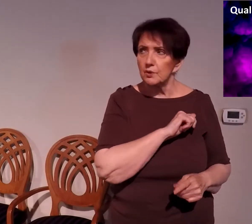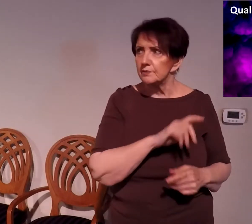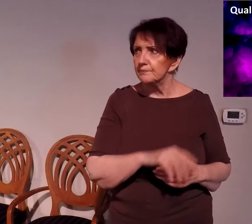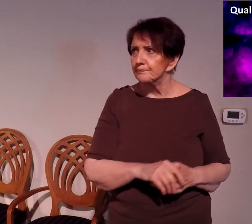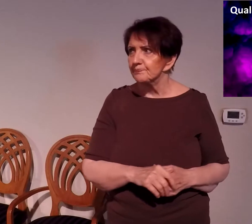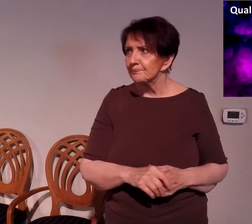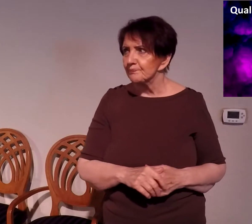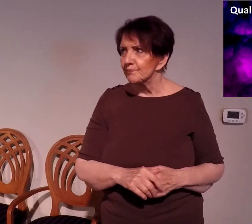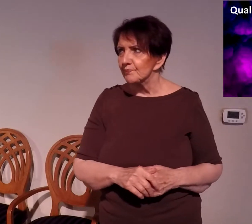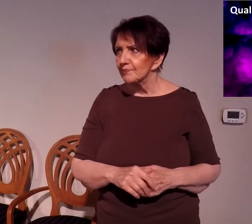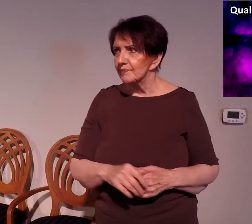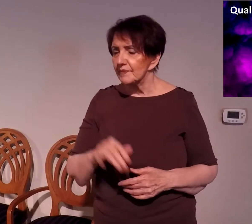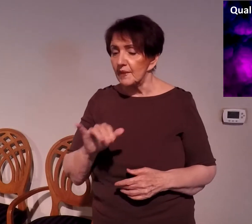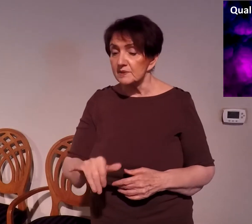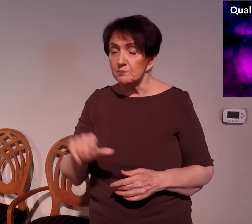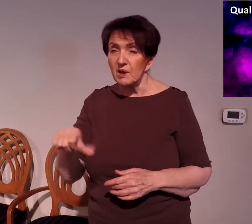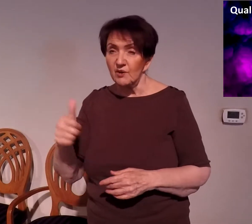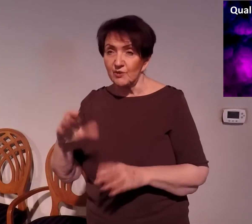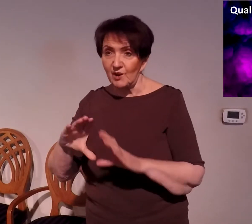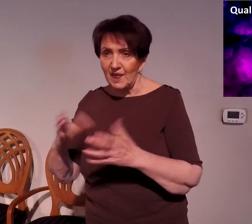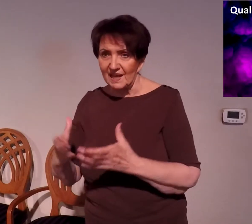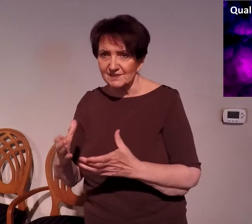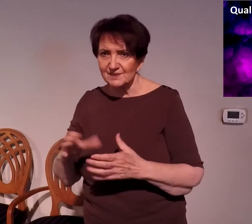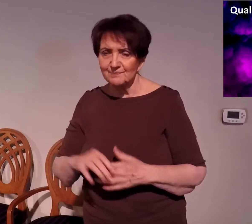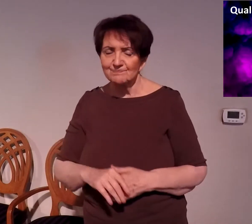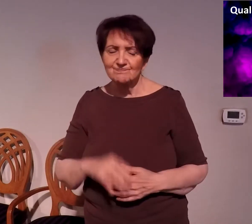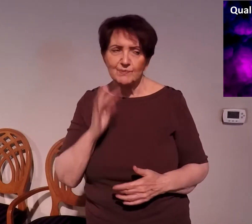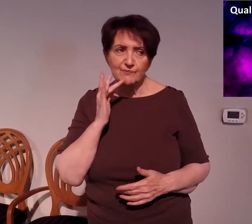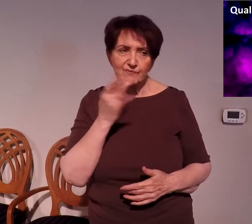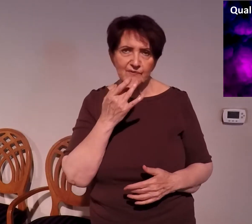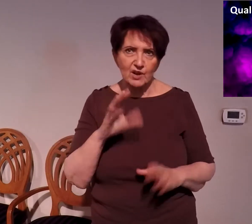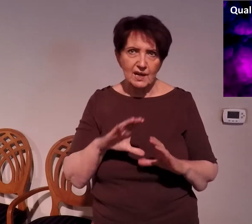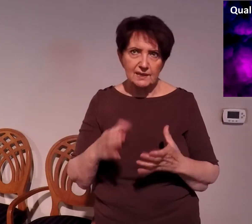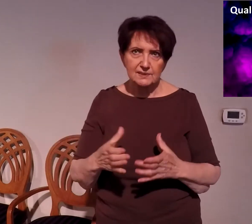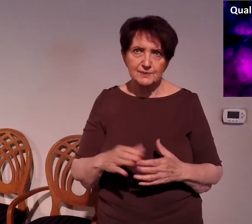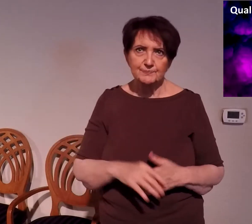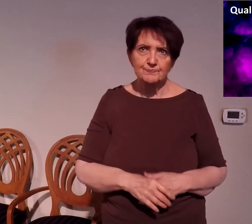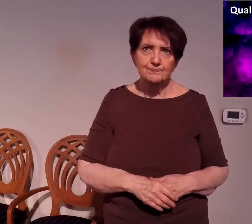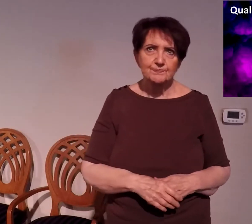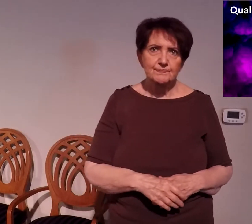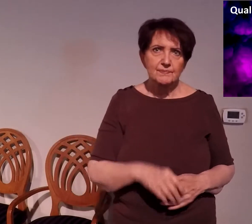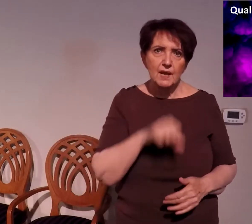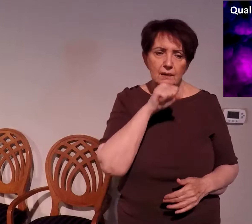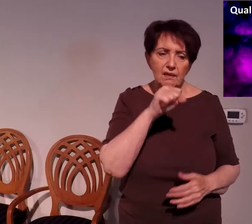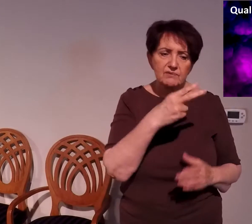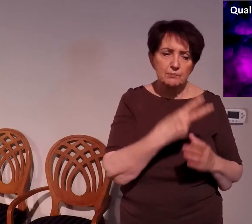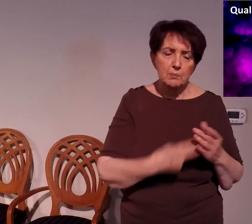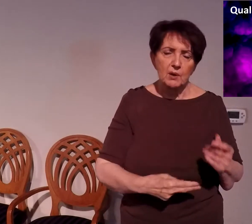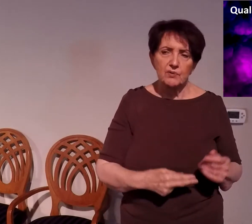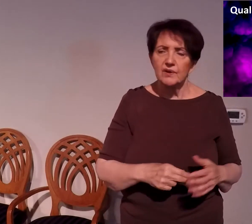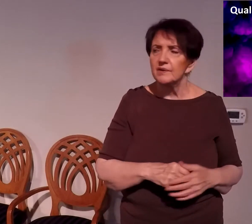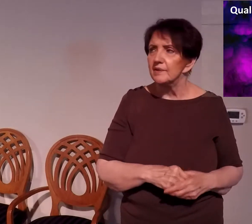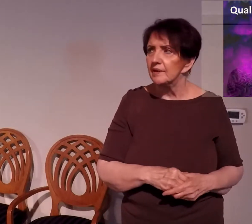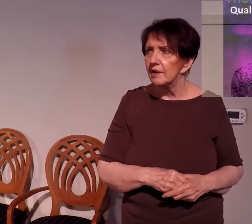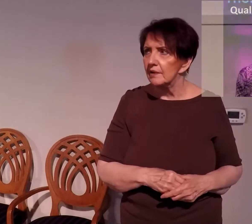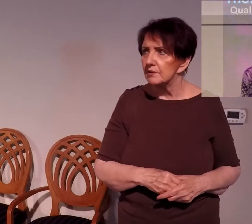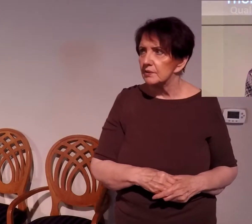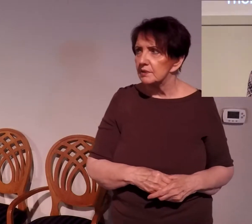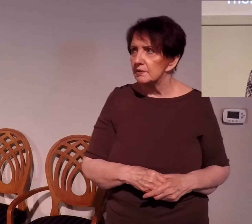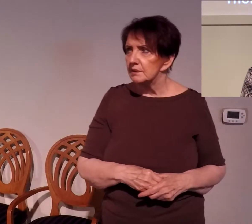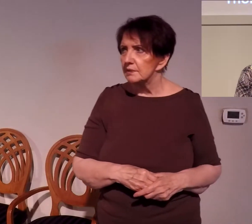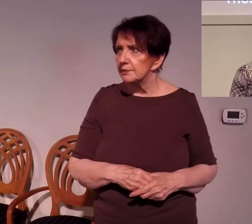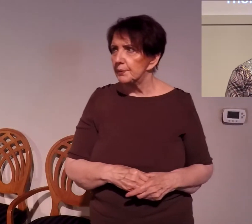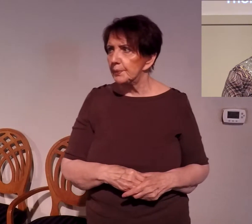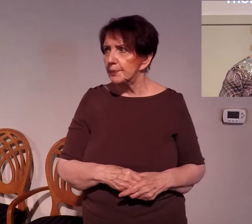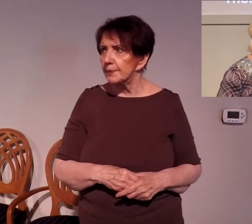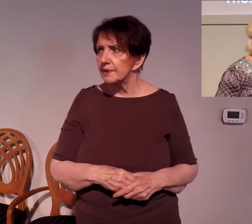class, Thomas Troward class. One of my favorite classes, actually, I love both of these classes I'm teaching. The Thomas Troward